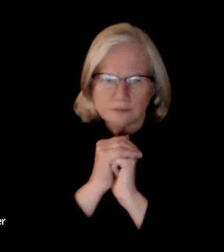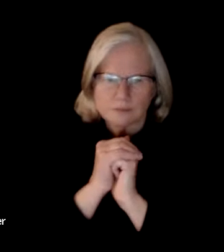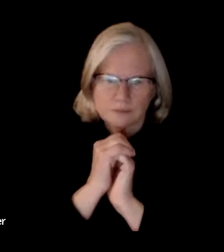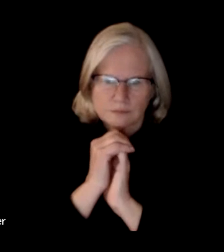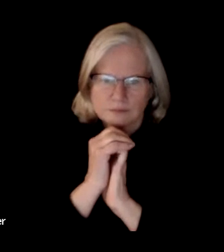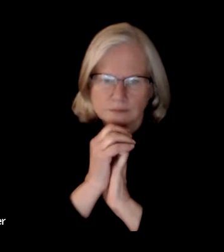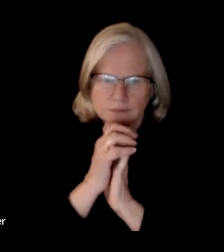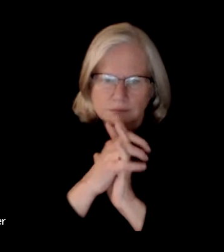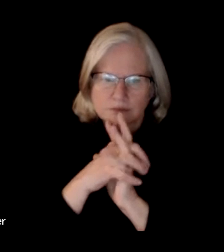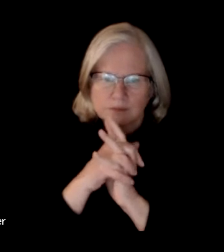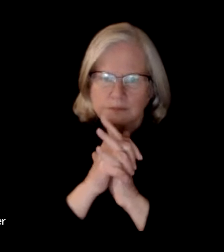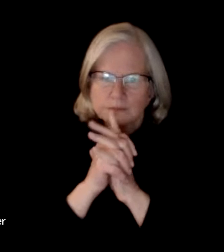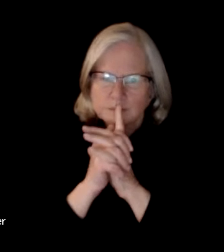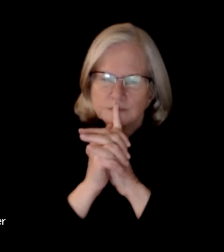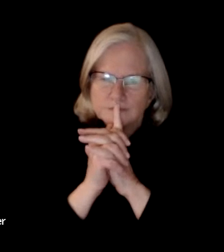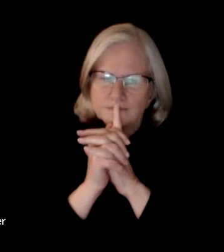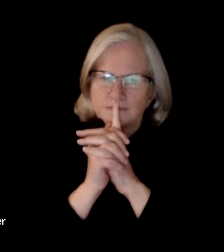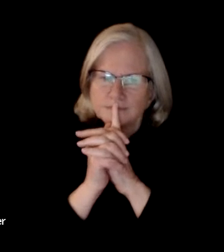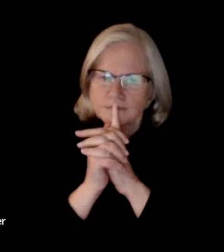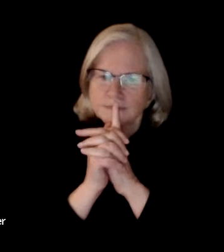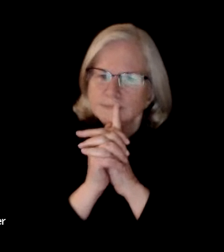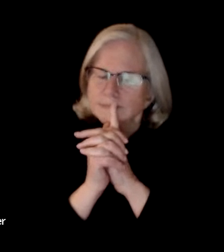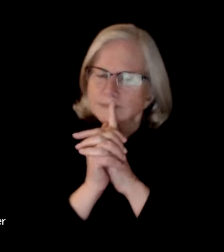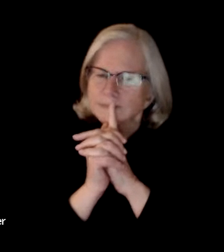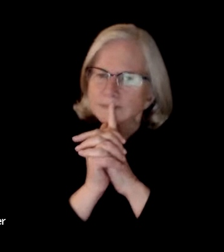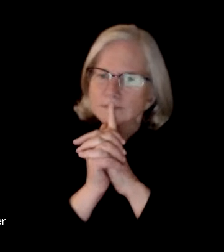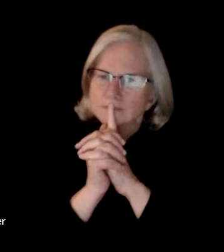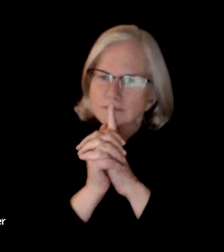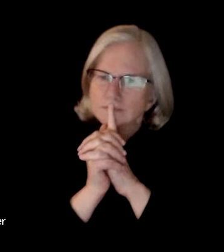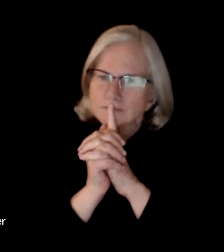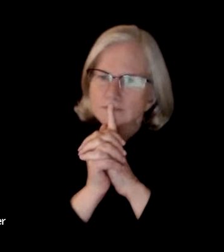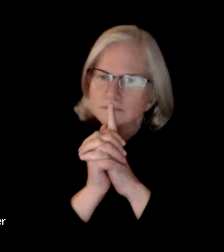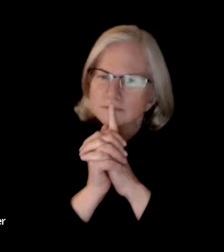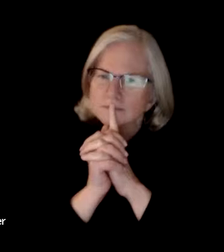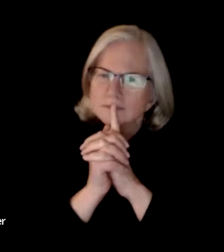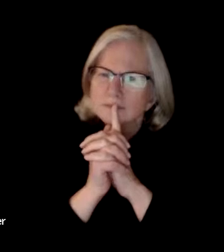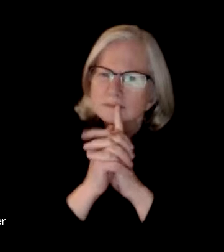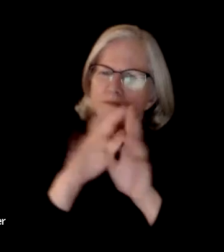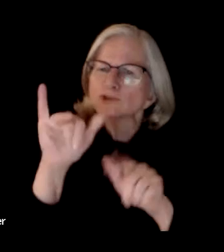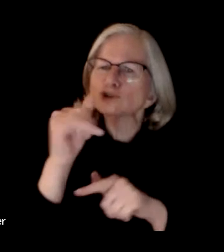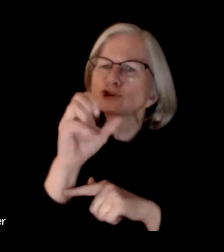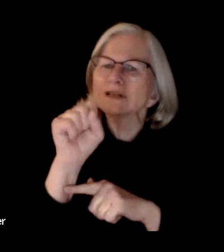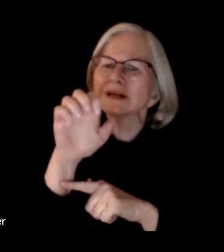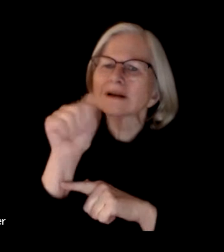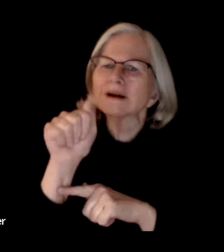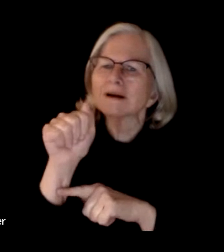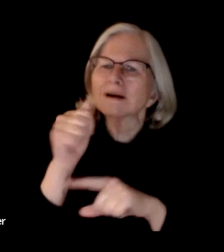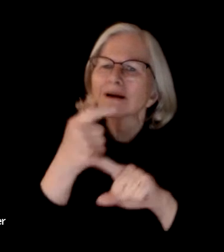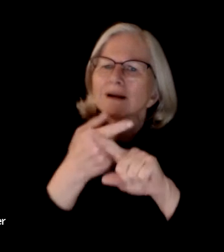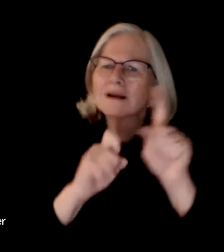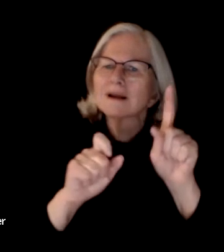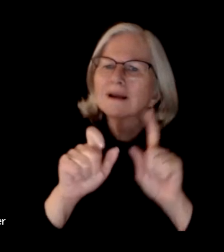Your last question comes from the line of Ms. Jessica Miles from KSTP.